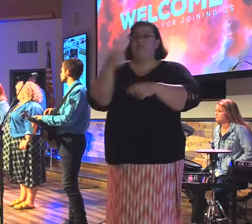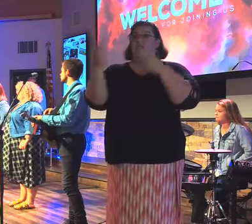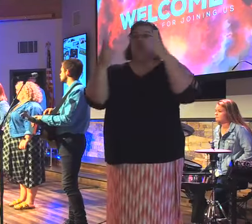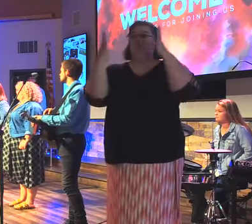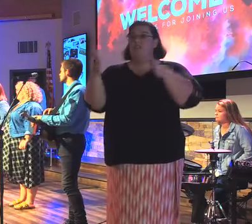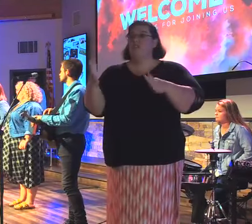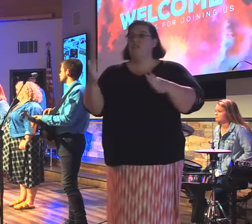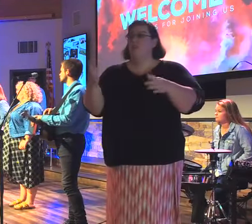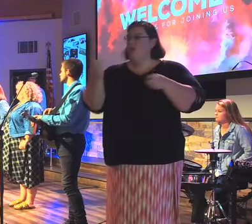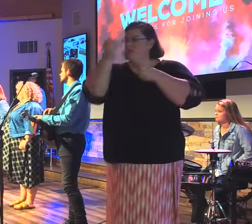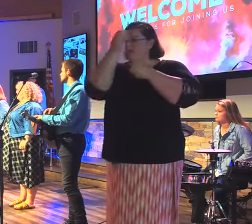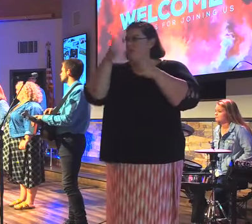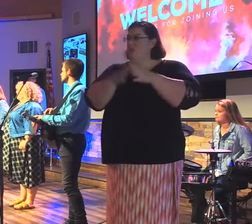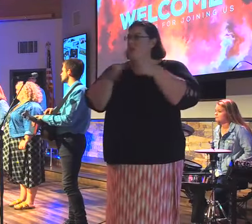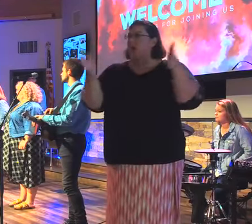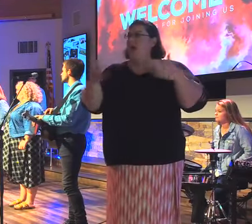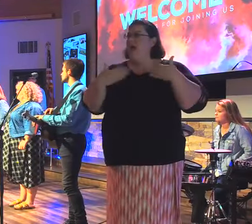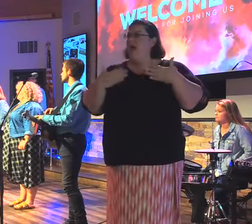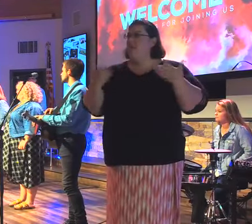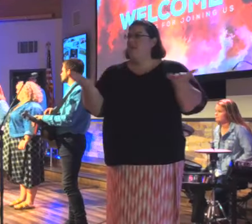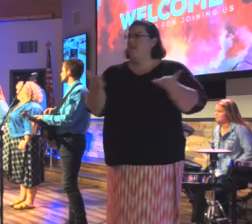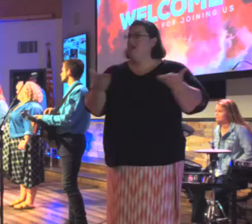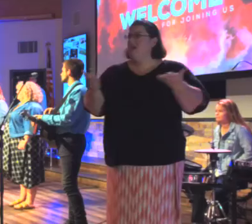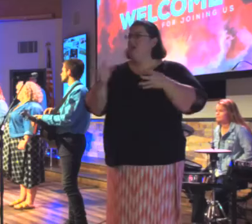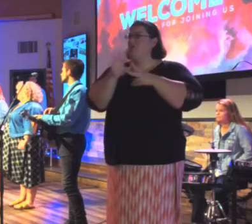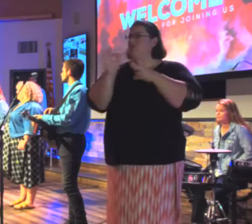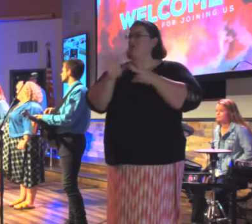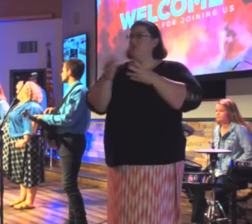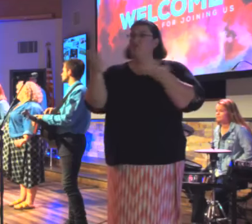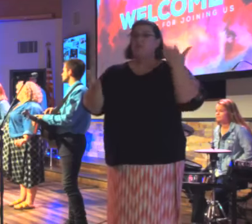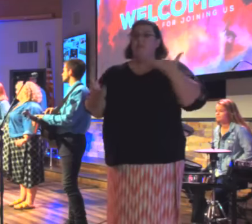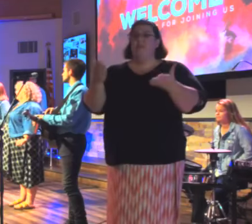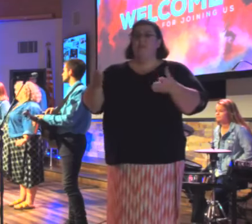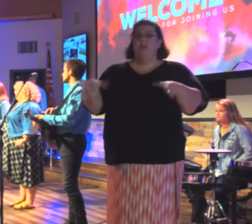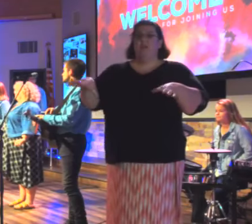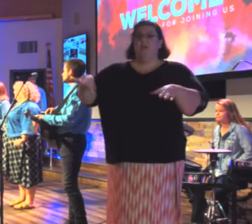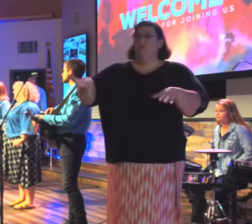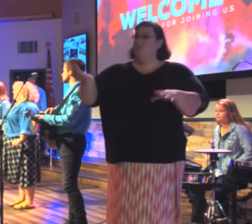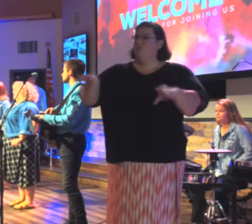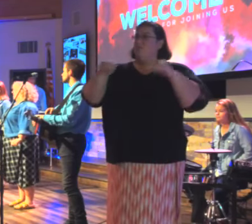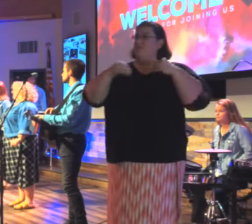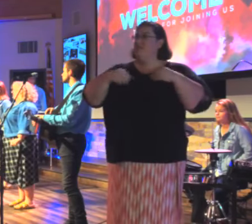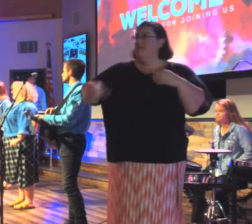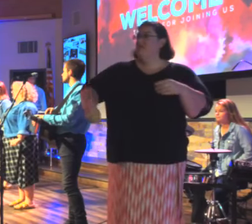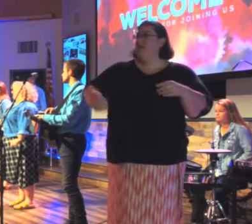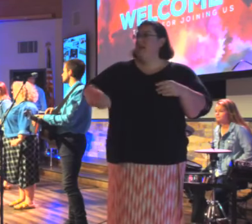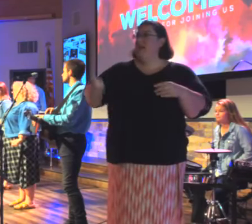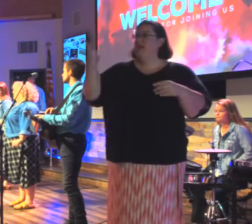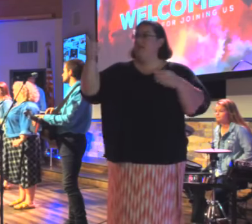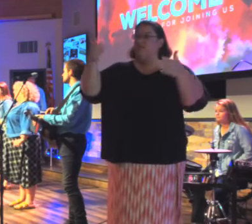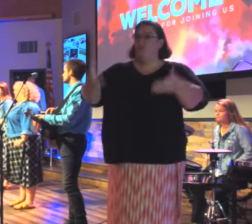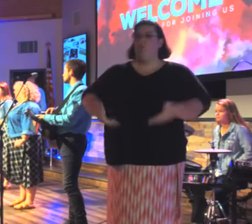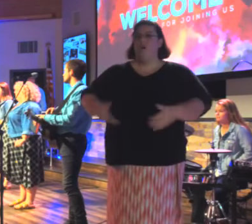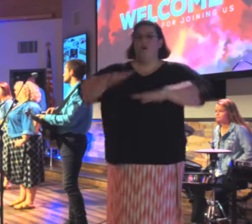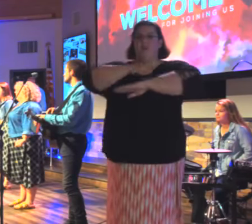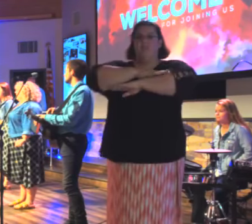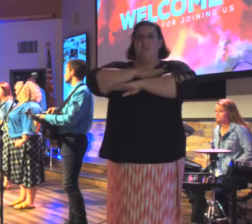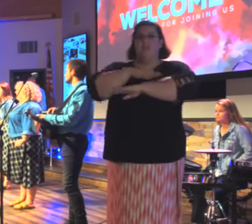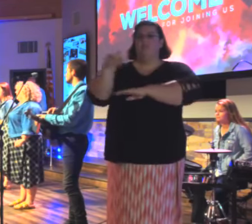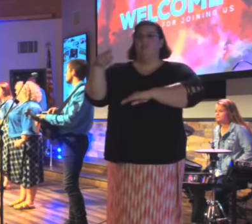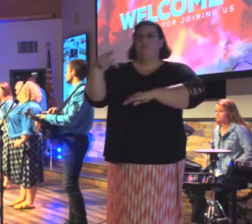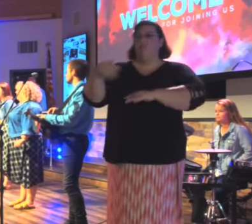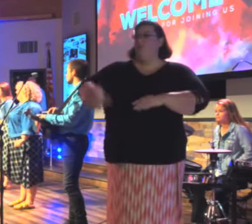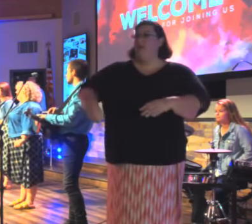we are you chose to be with us. If you are, you might have already stopped off at our welcome desk in the very front and received a little purple gift bag filled with some